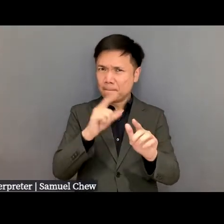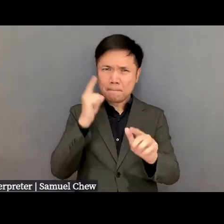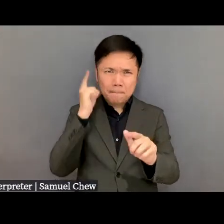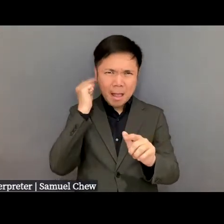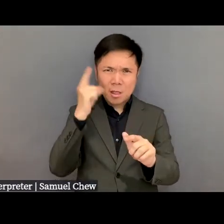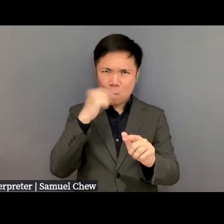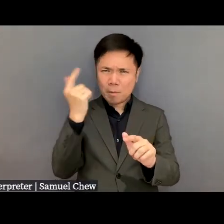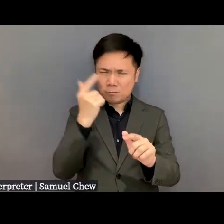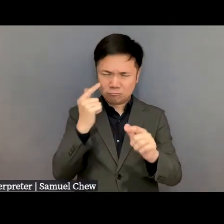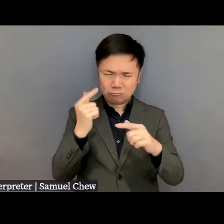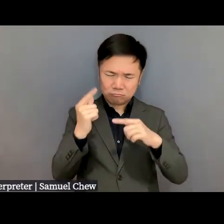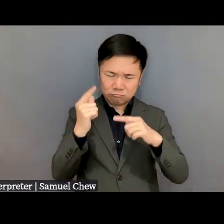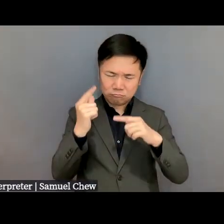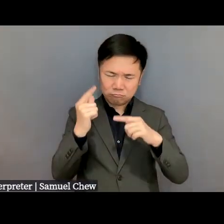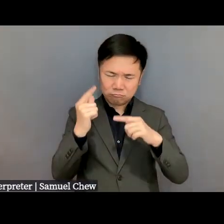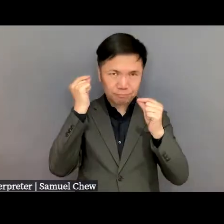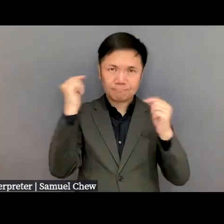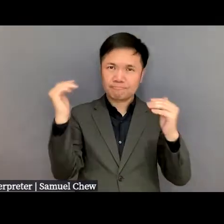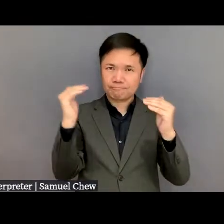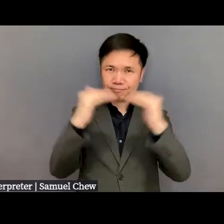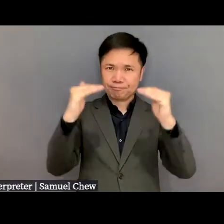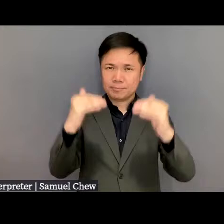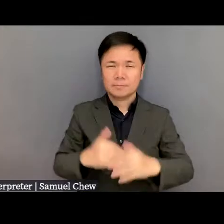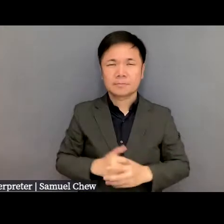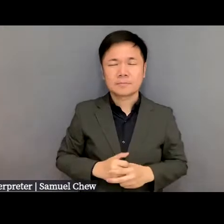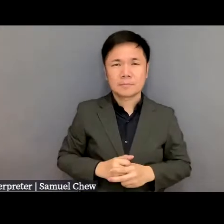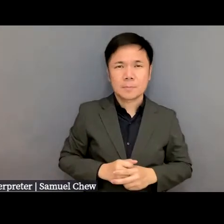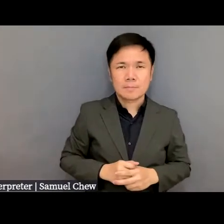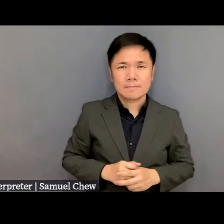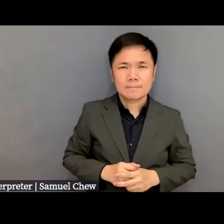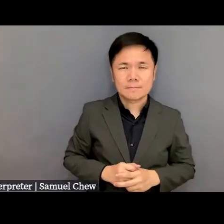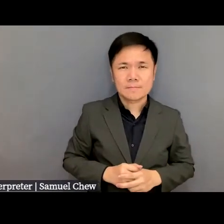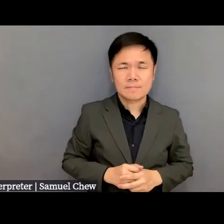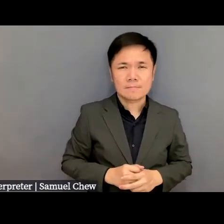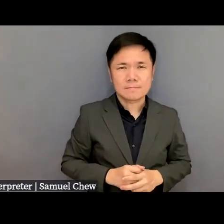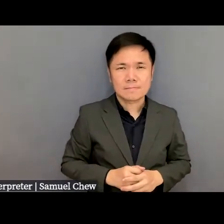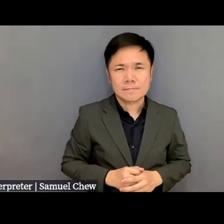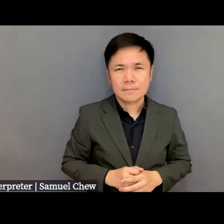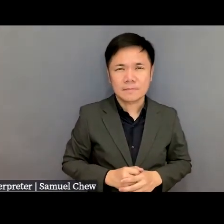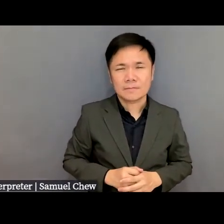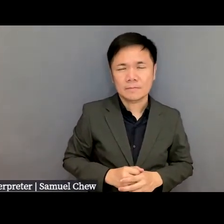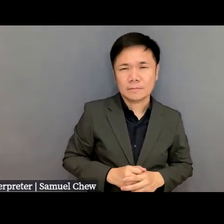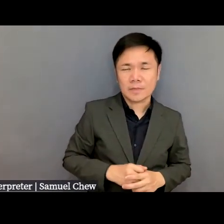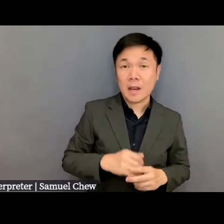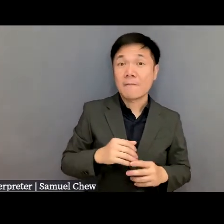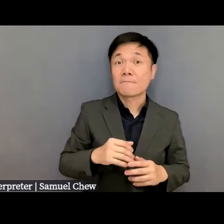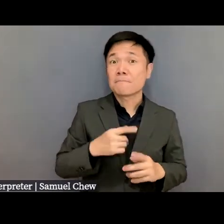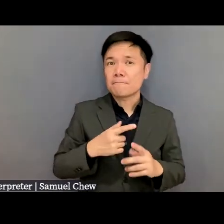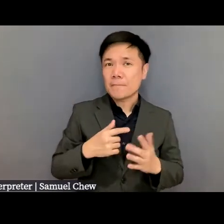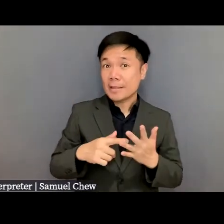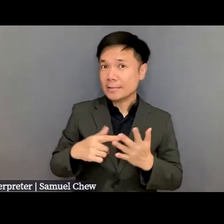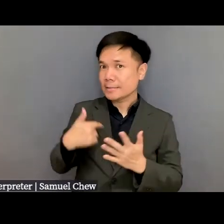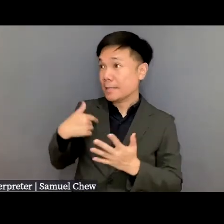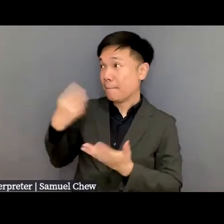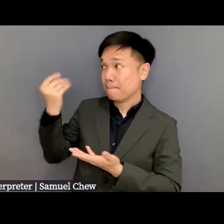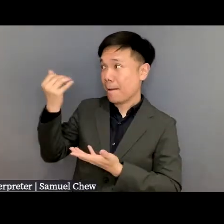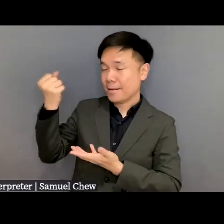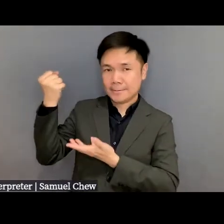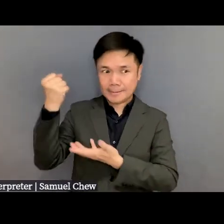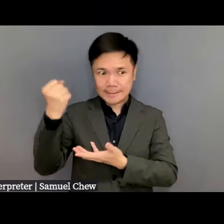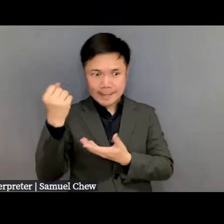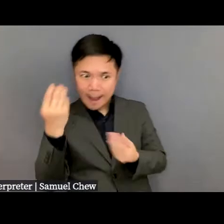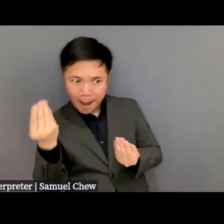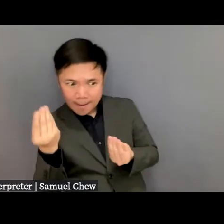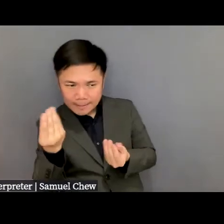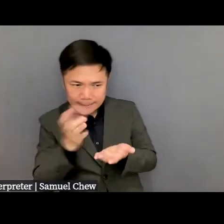And we also did resource allocation. We went out to make sure that there